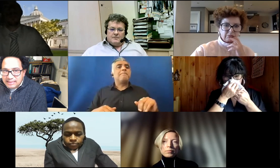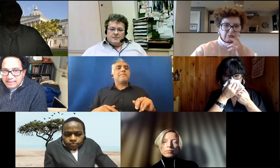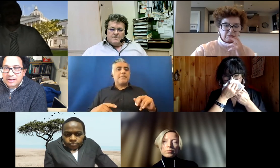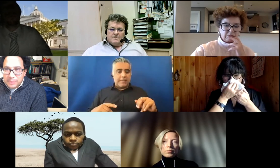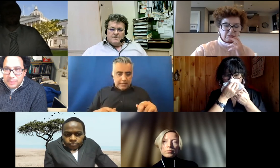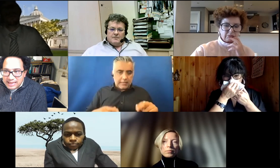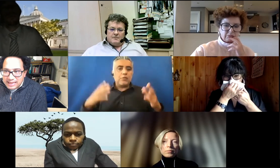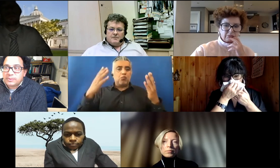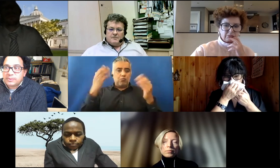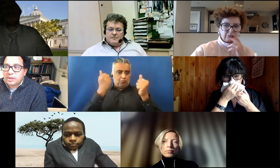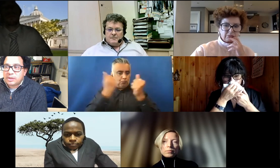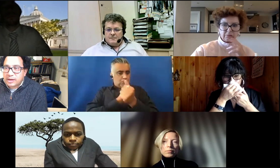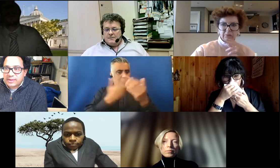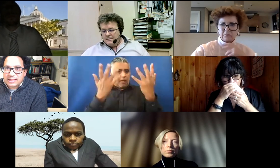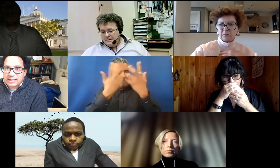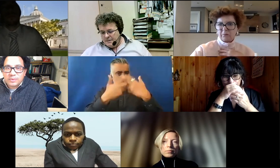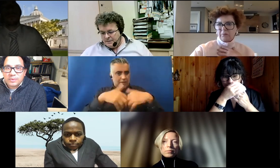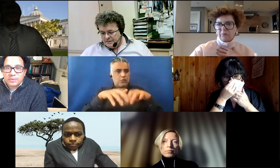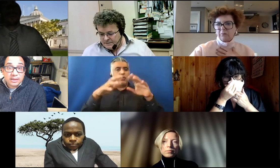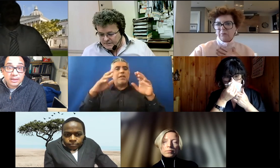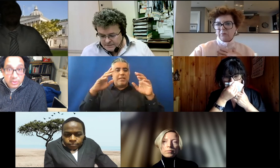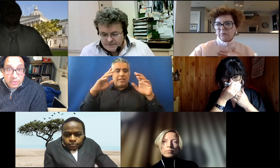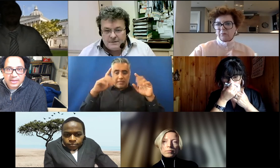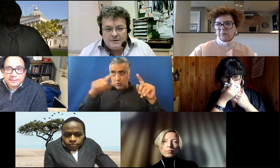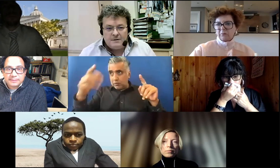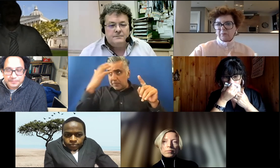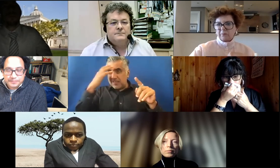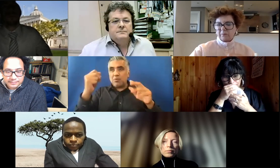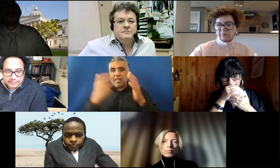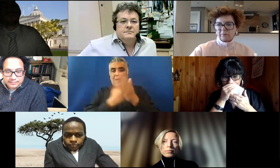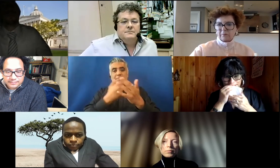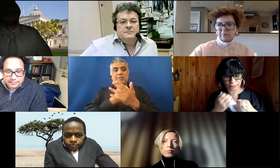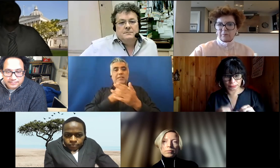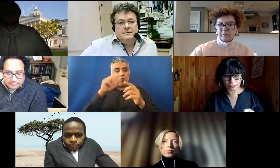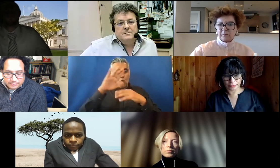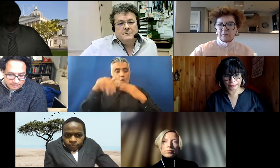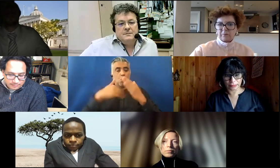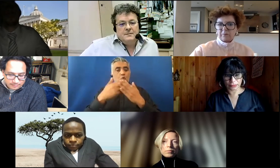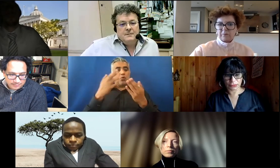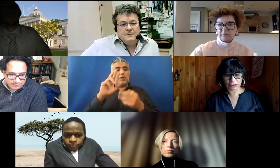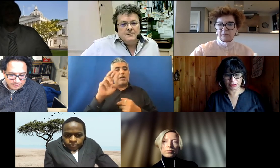things are in place. People need to be aware of that, and we need to make use of that.